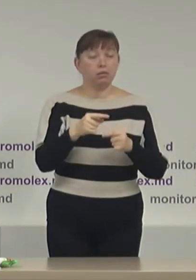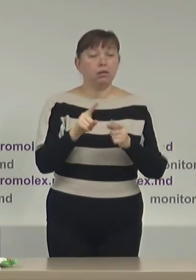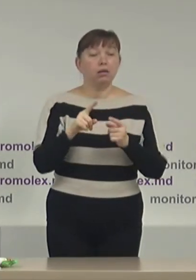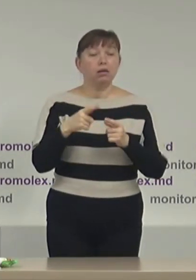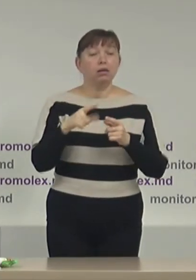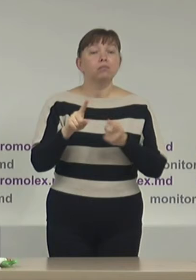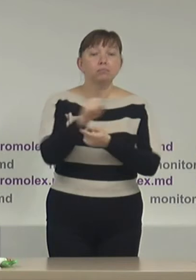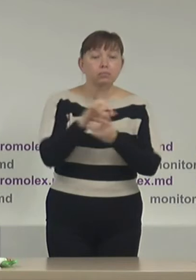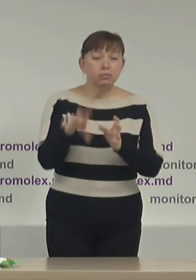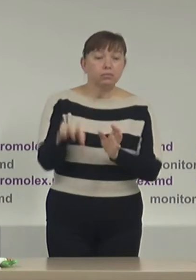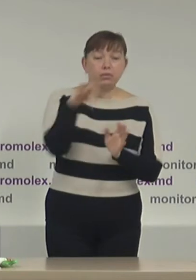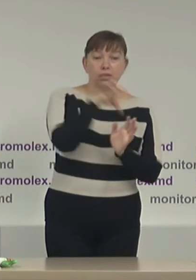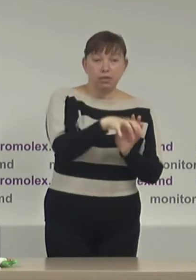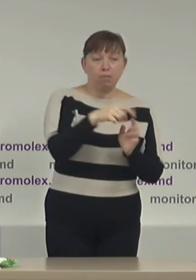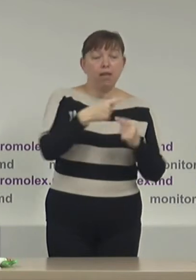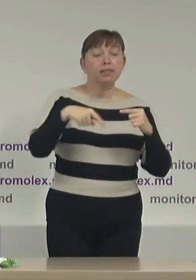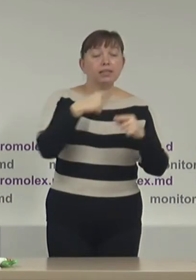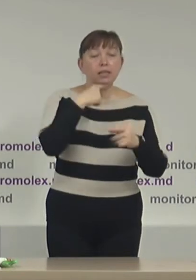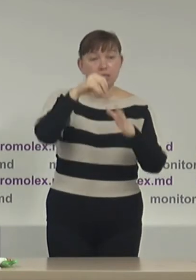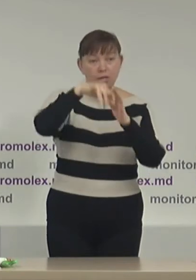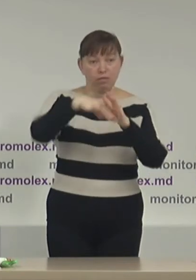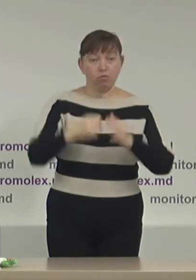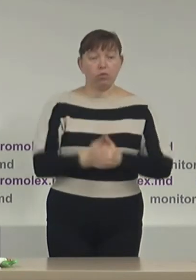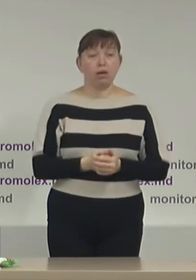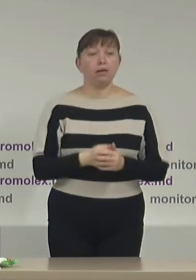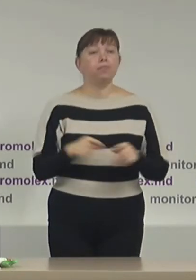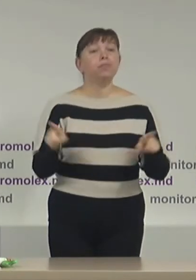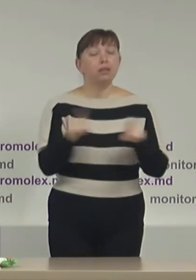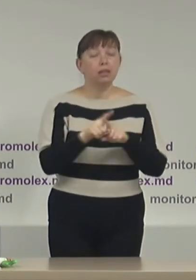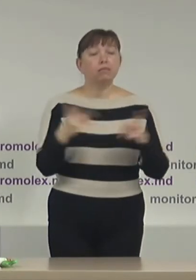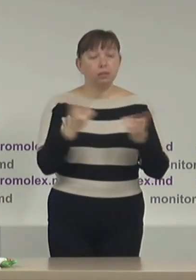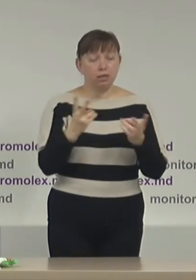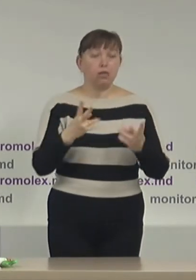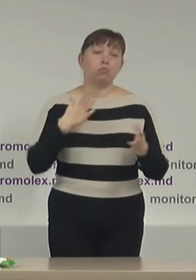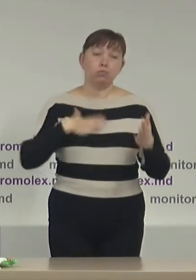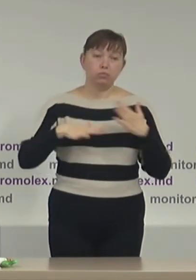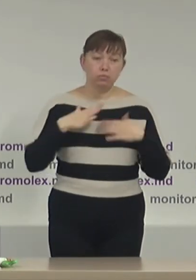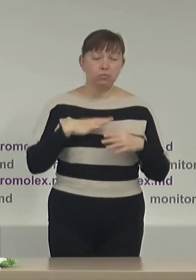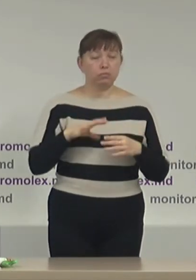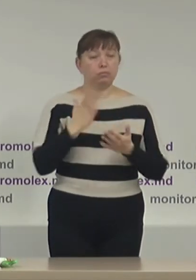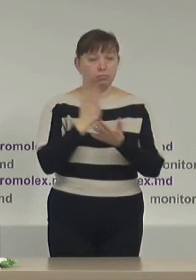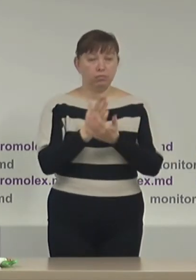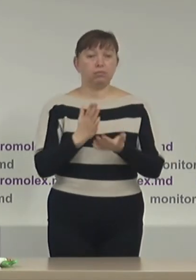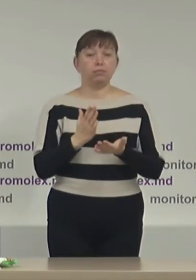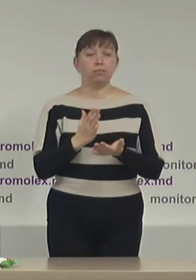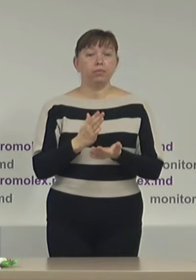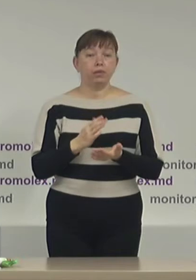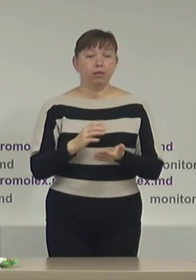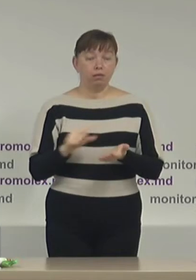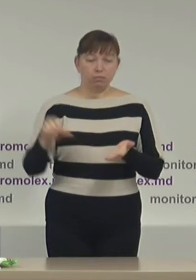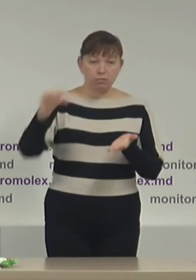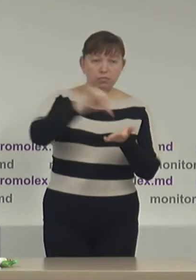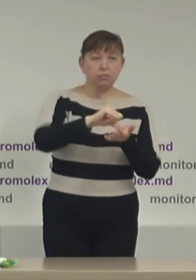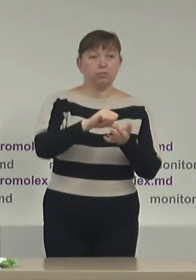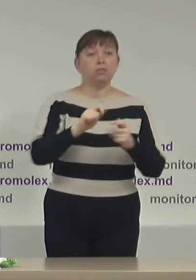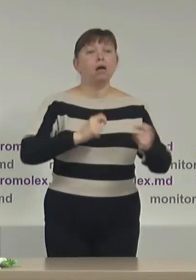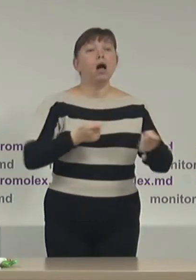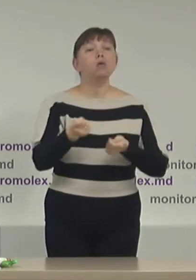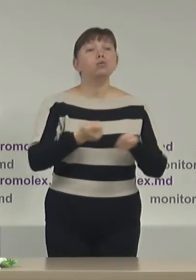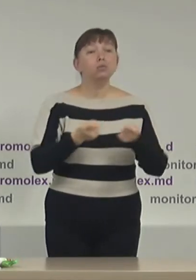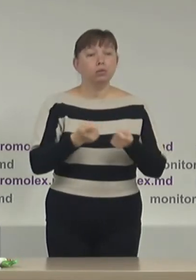exact address or the new address of the polling stations. Also, we have to welcome